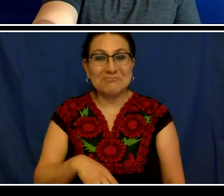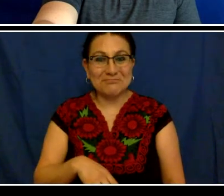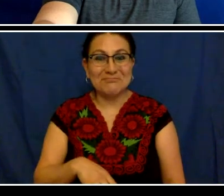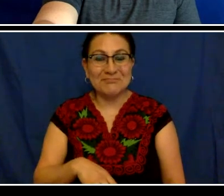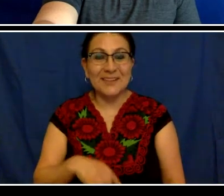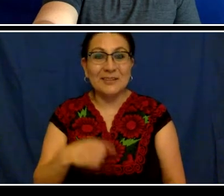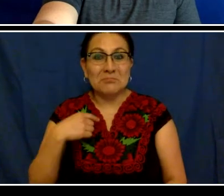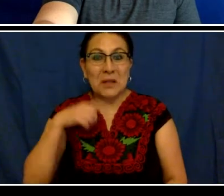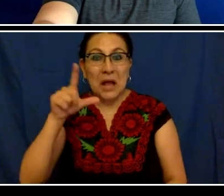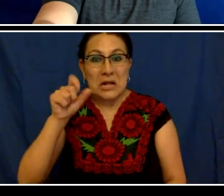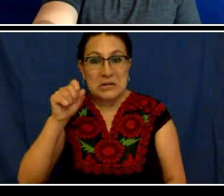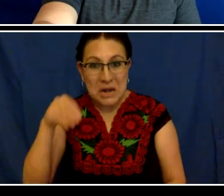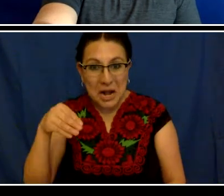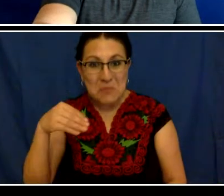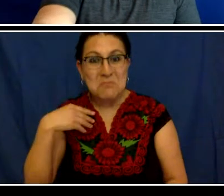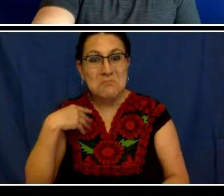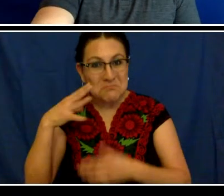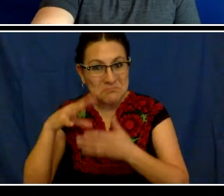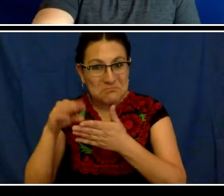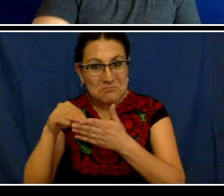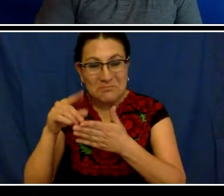and I grew up there as well.